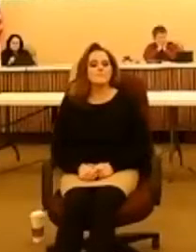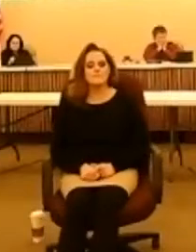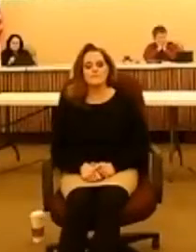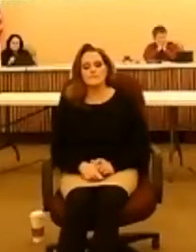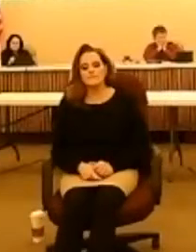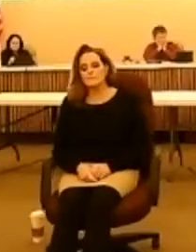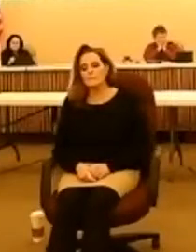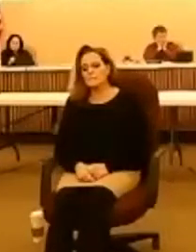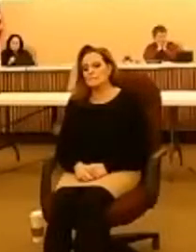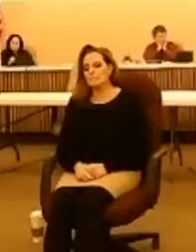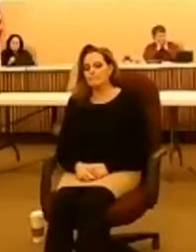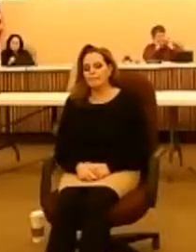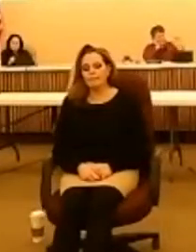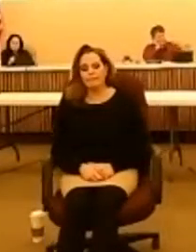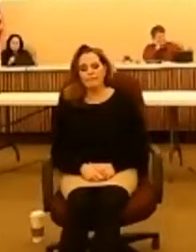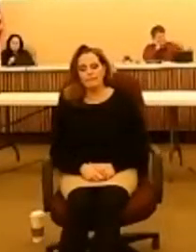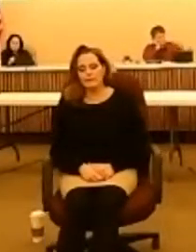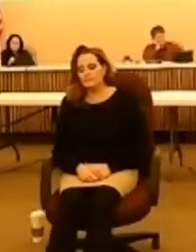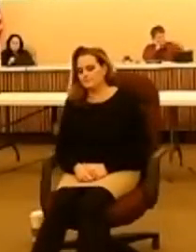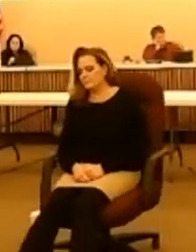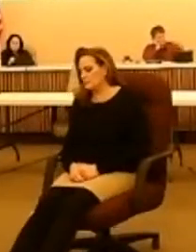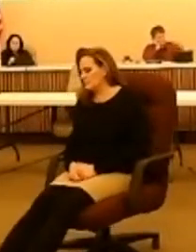Thank you. thanks.